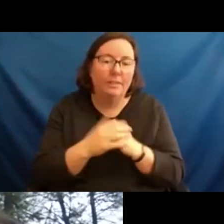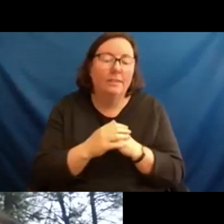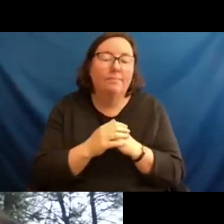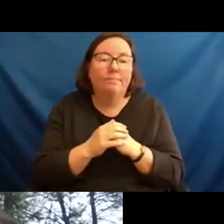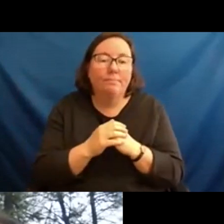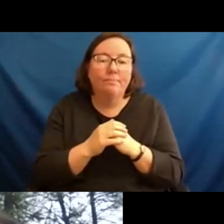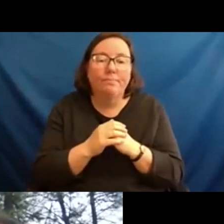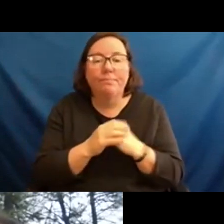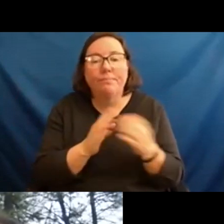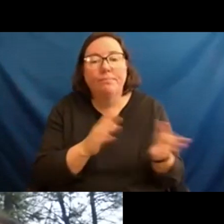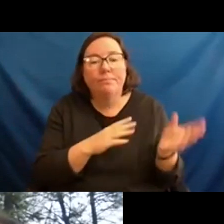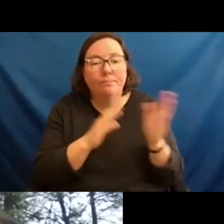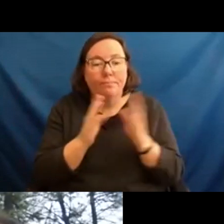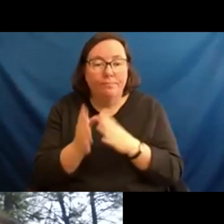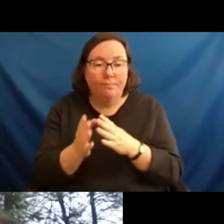environments.